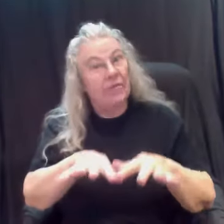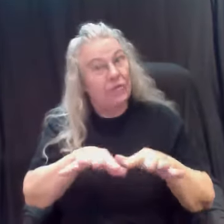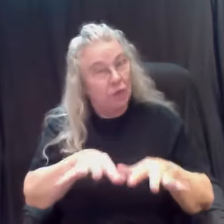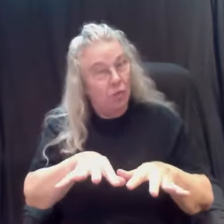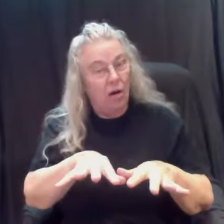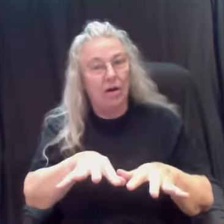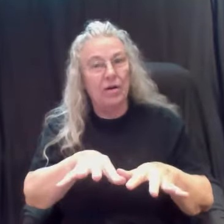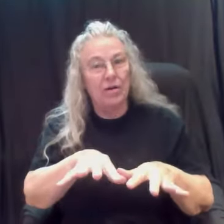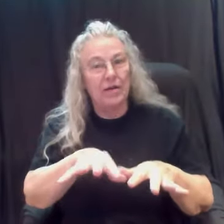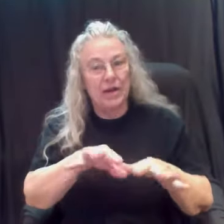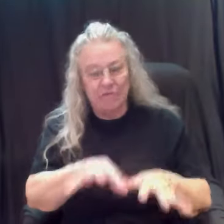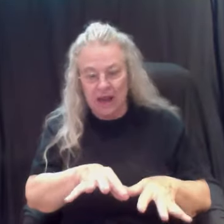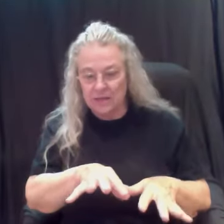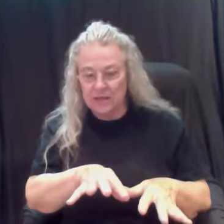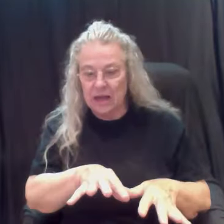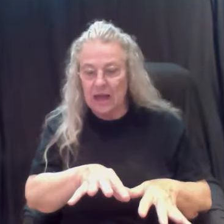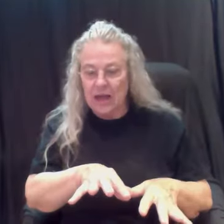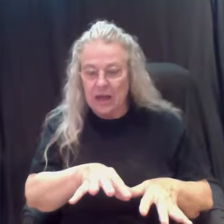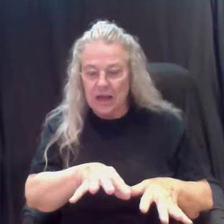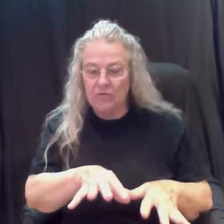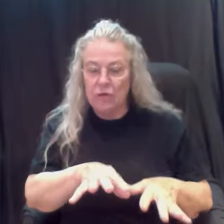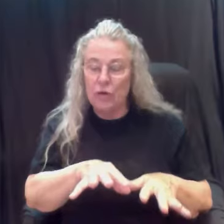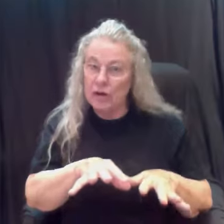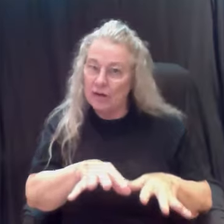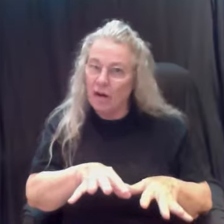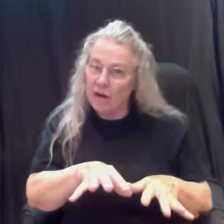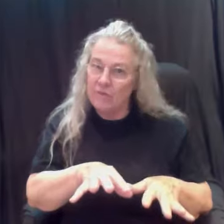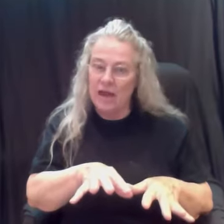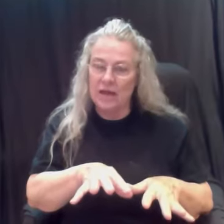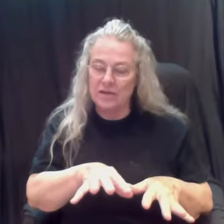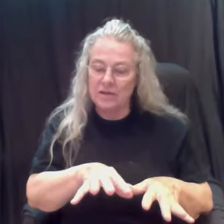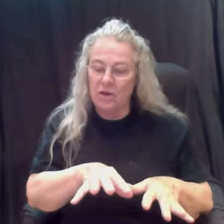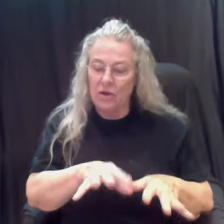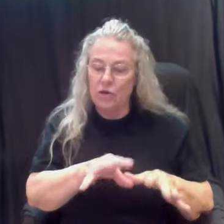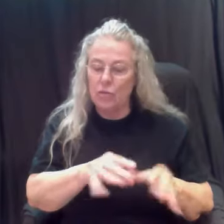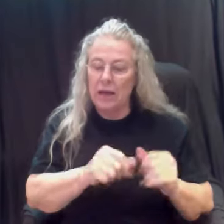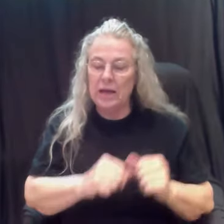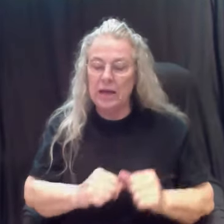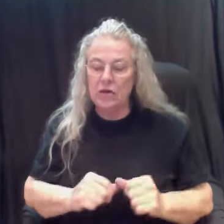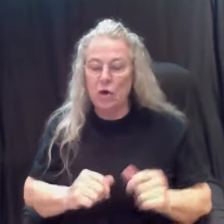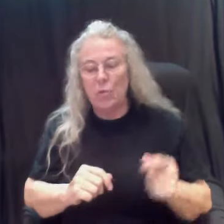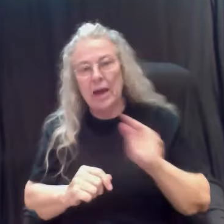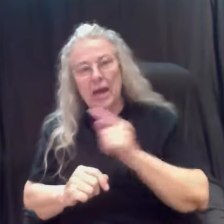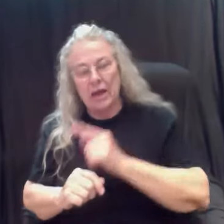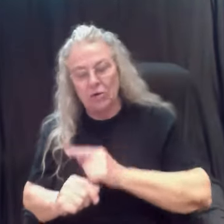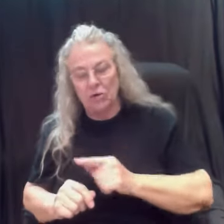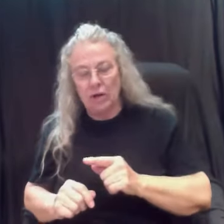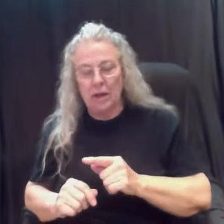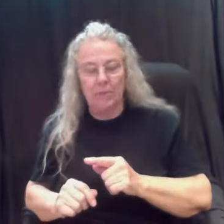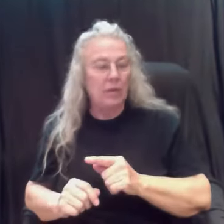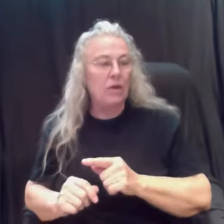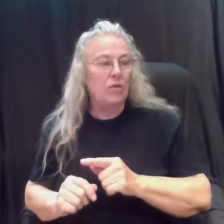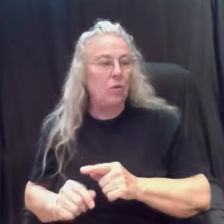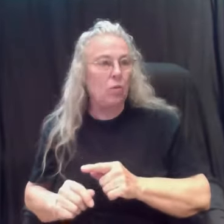you are advanced. If you are not advanced, you may need to go back and look up the words